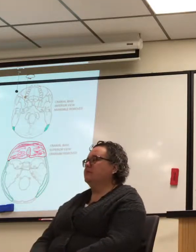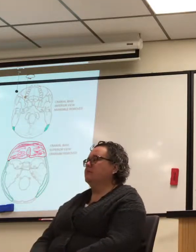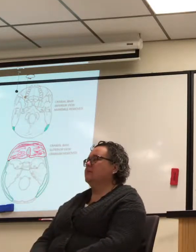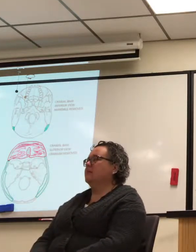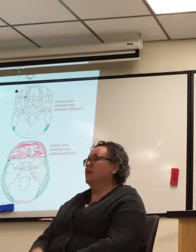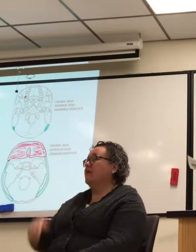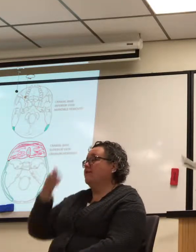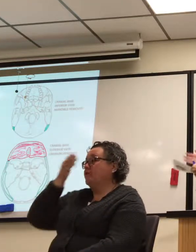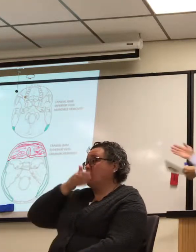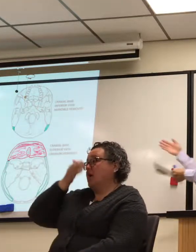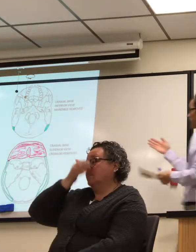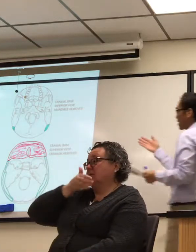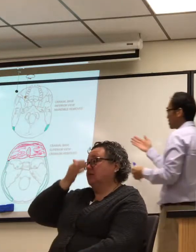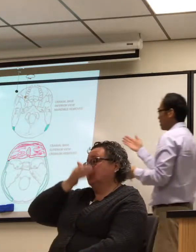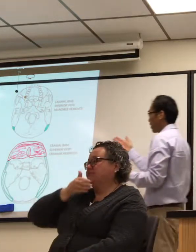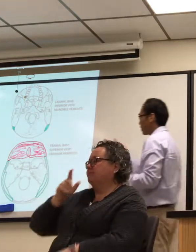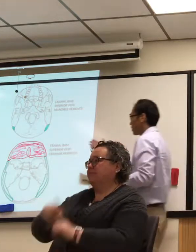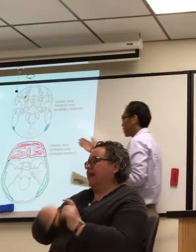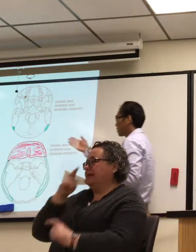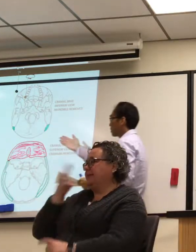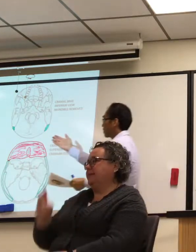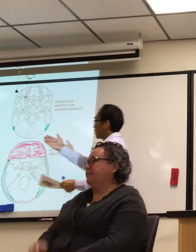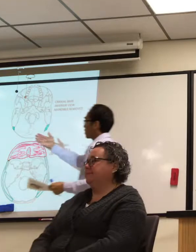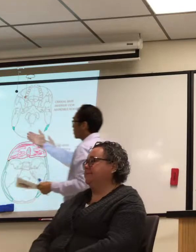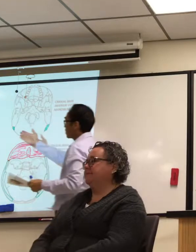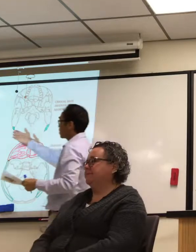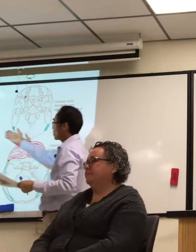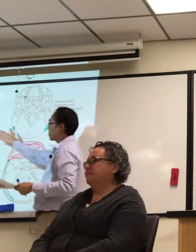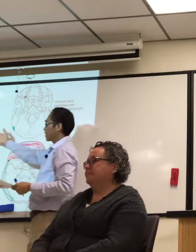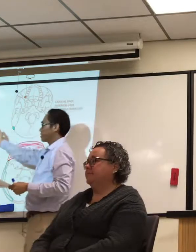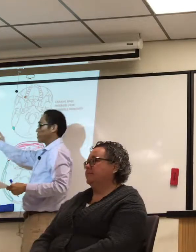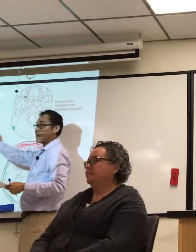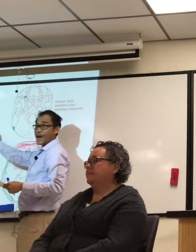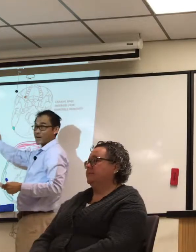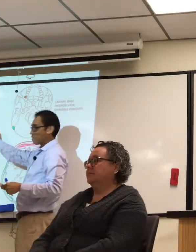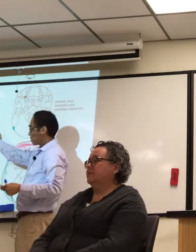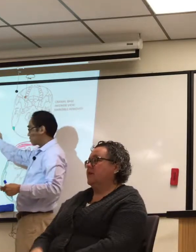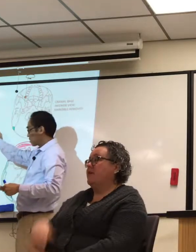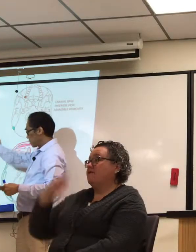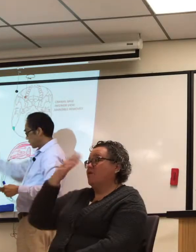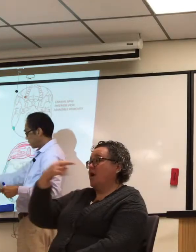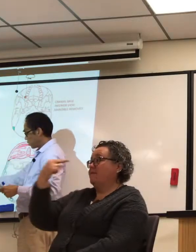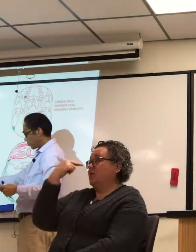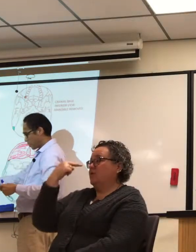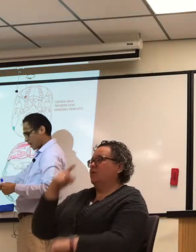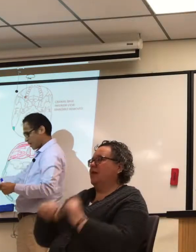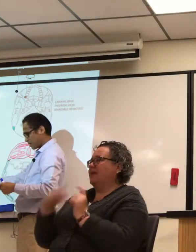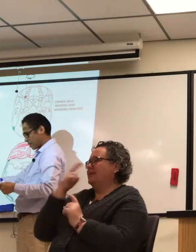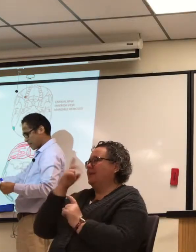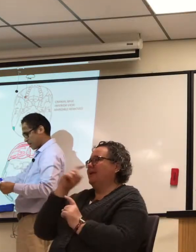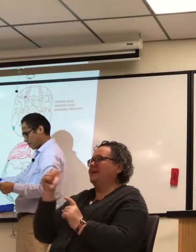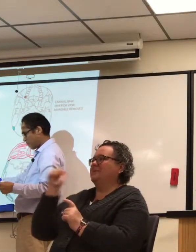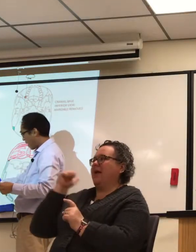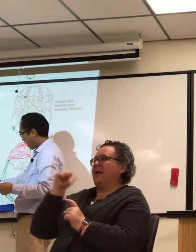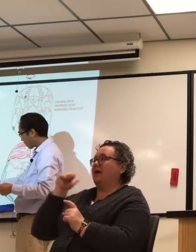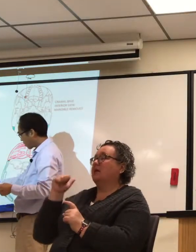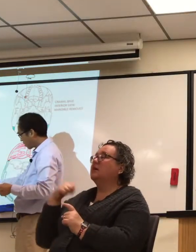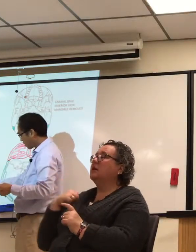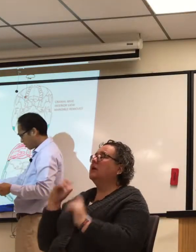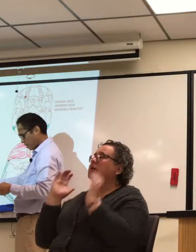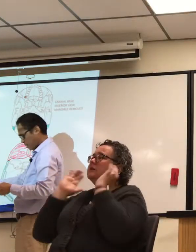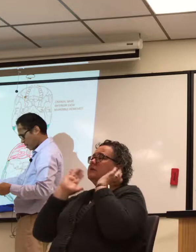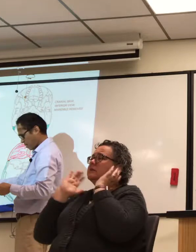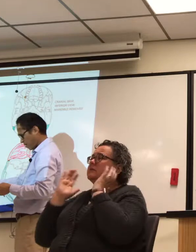From the front view, can't see nothing because it's in the back. Here you can kind of see it on the back.